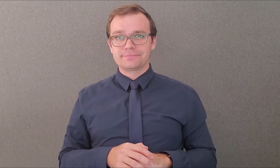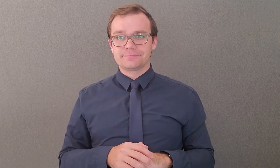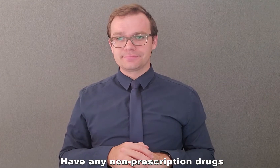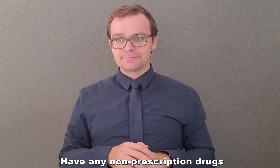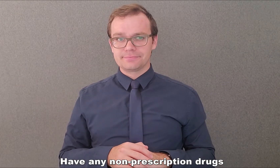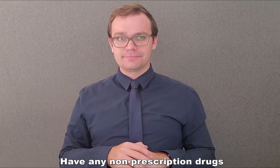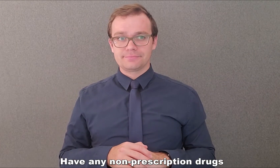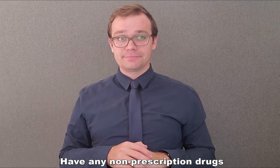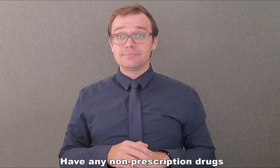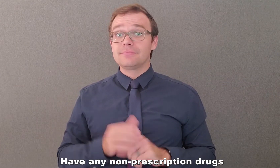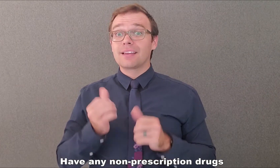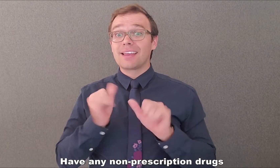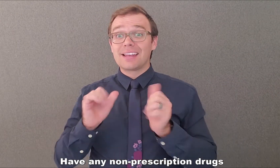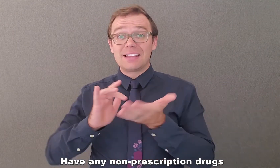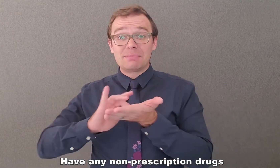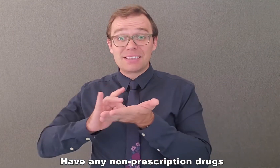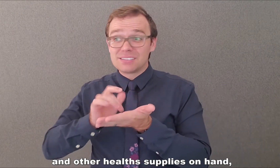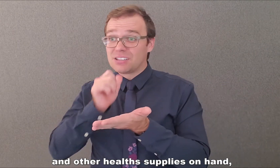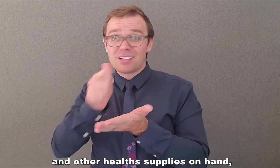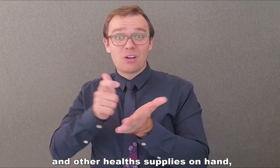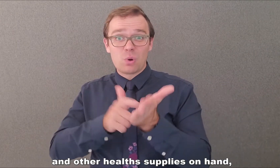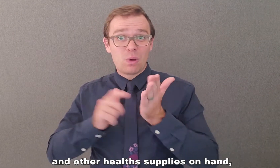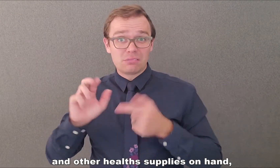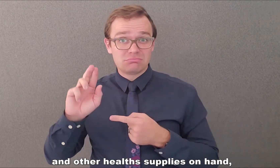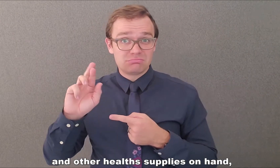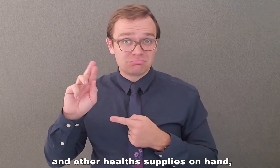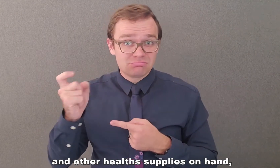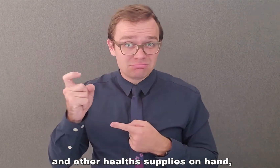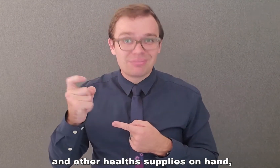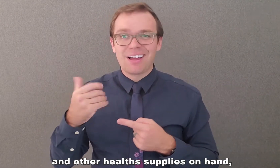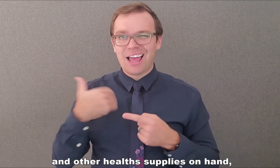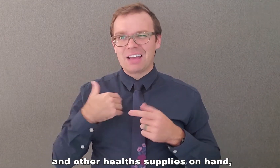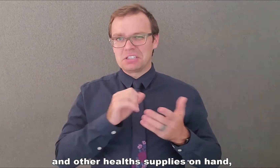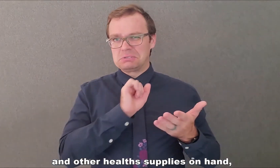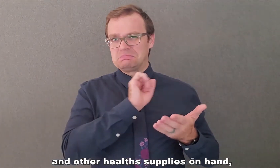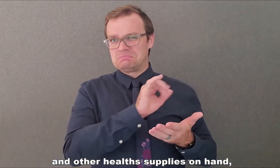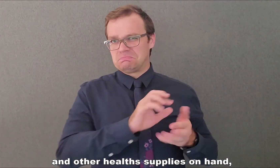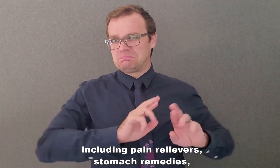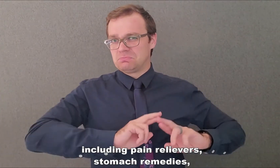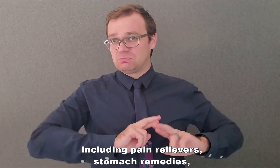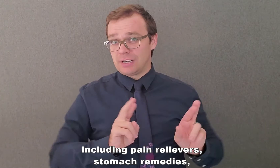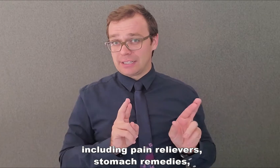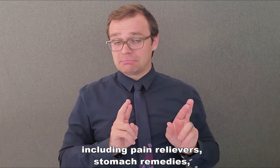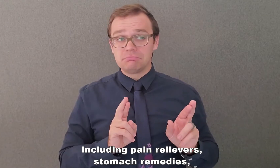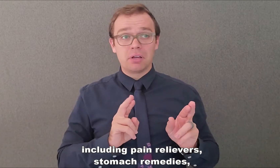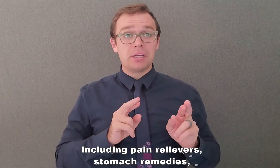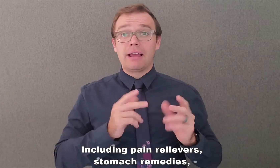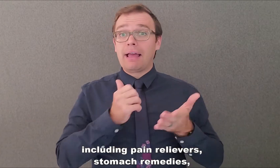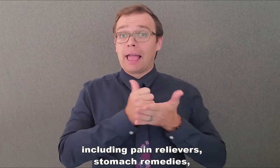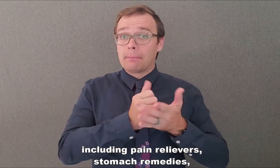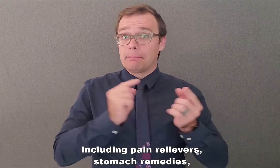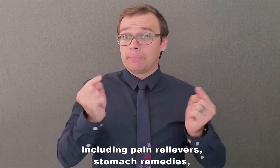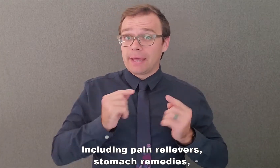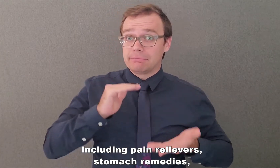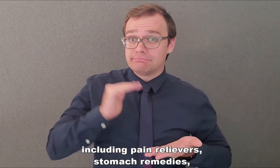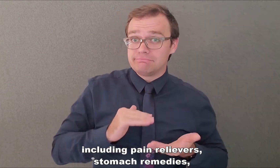Have any non-prescription drugs and other health supplies on hand, including pain relievers, stomach